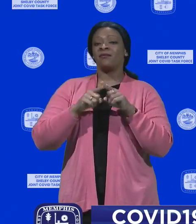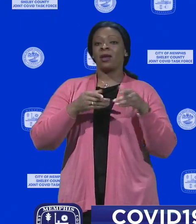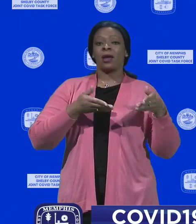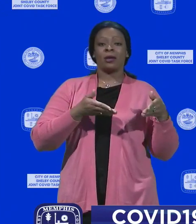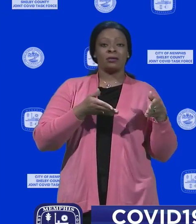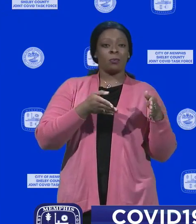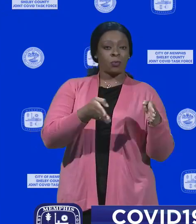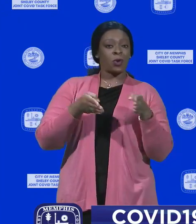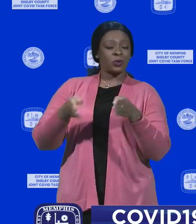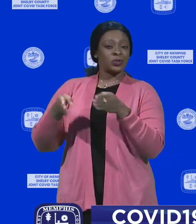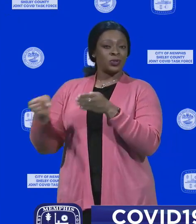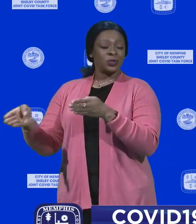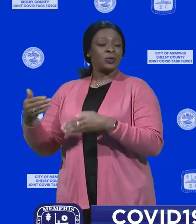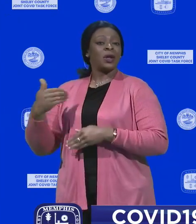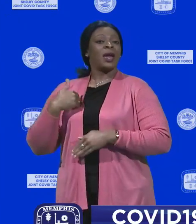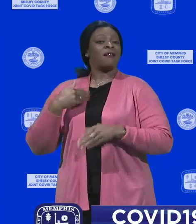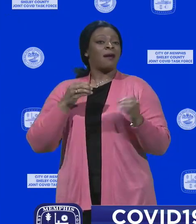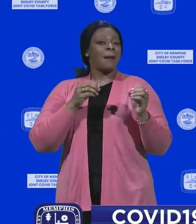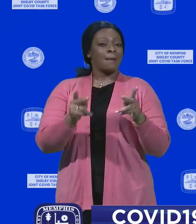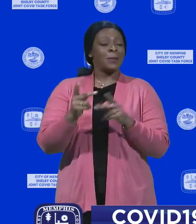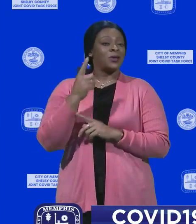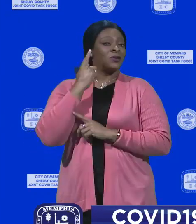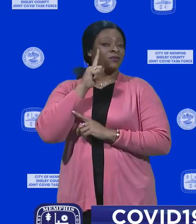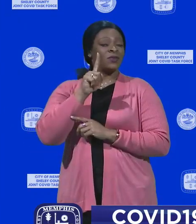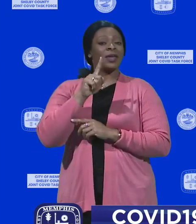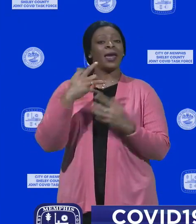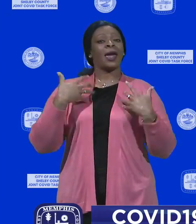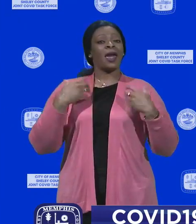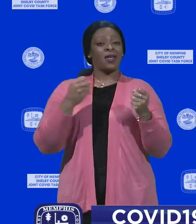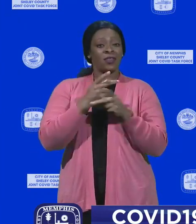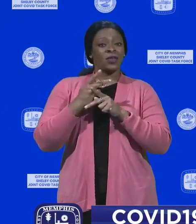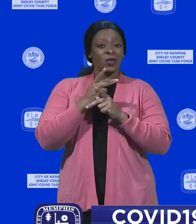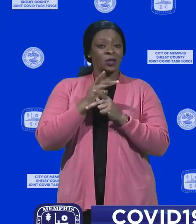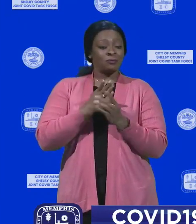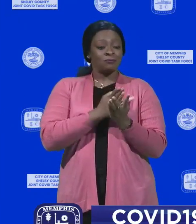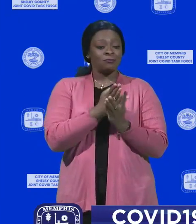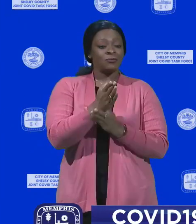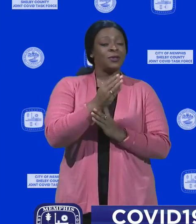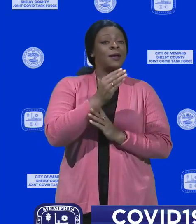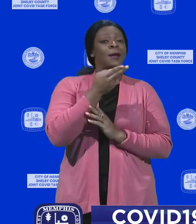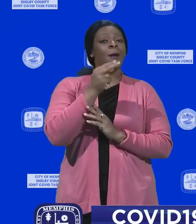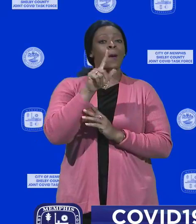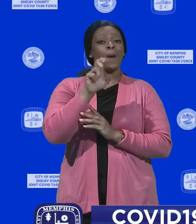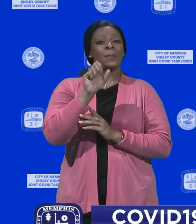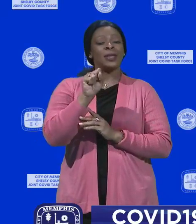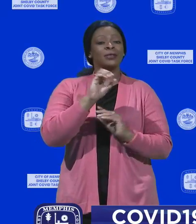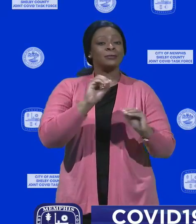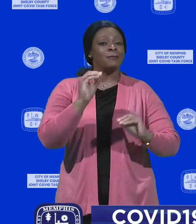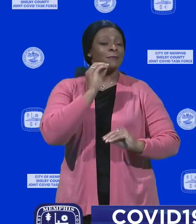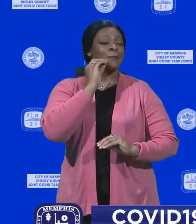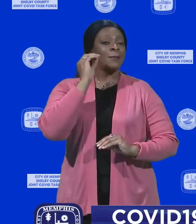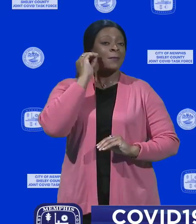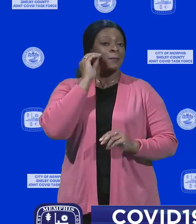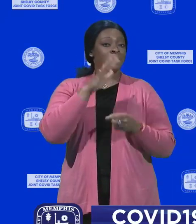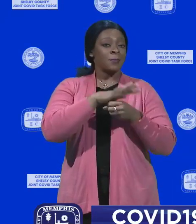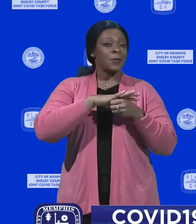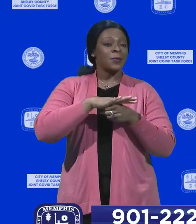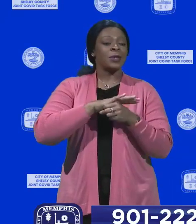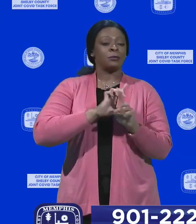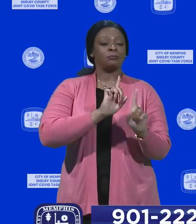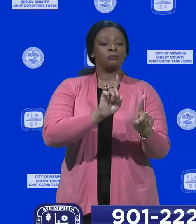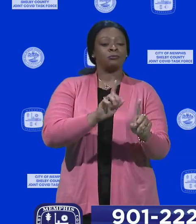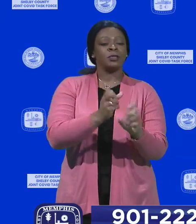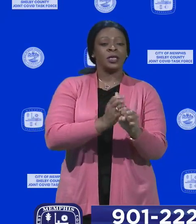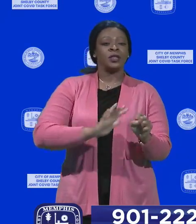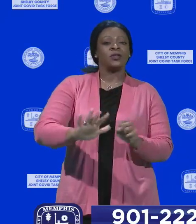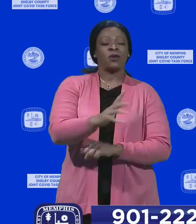know. We have the opportunity through our healthcare navigators to get homeless and homebound people. We are going to where they are and